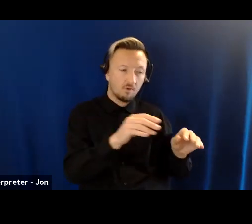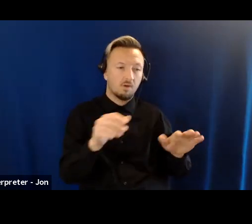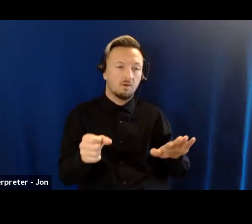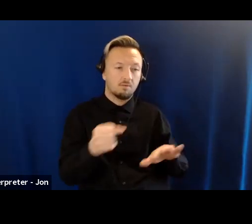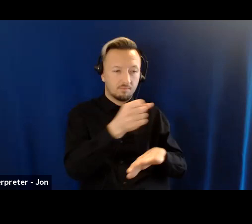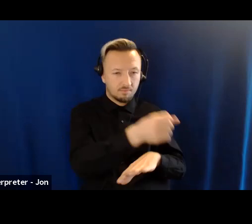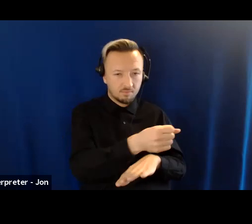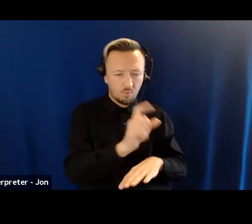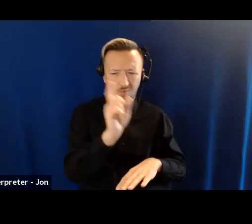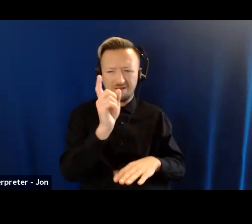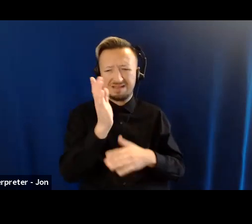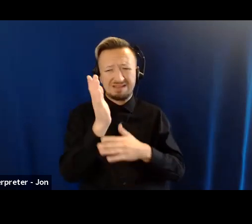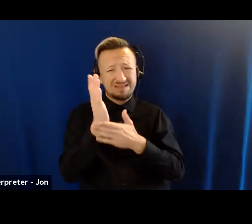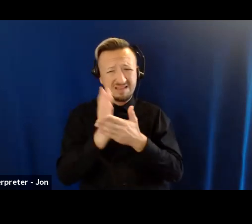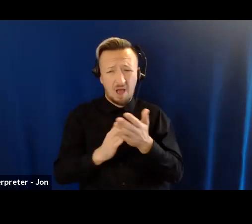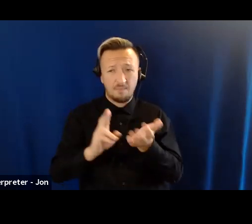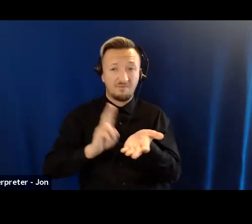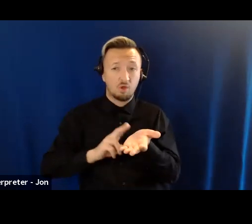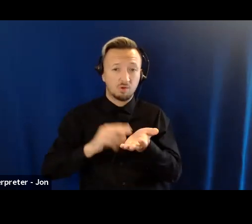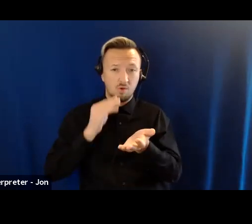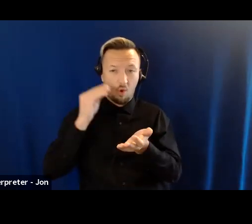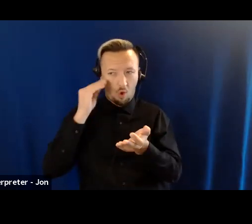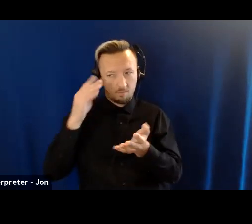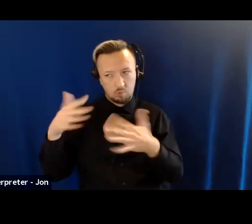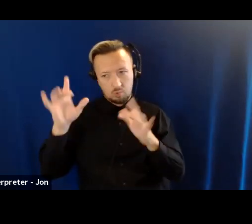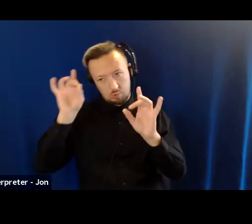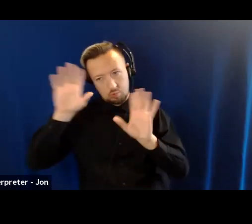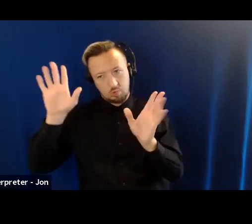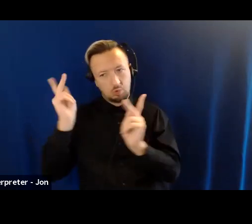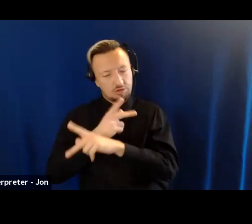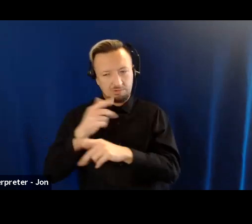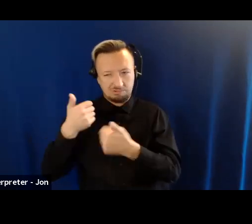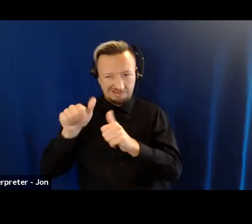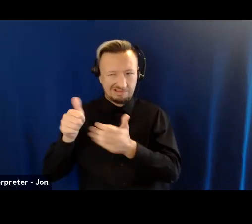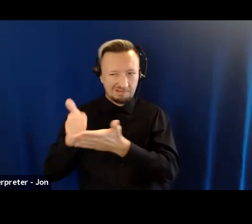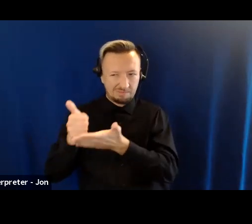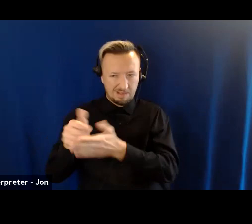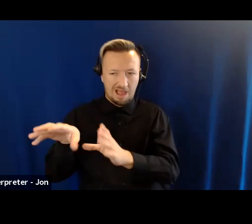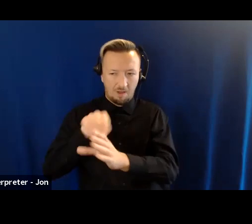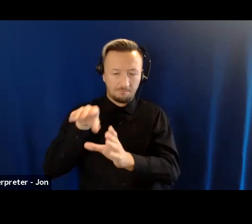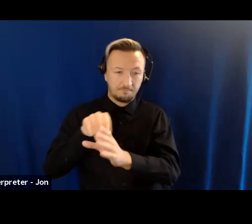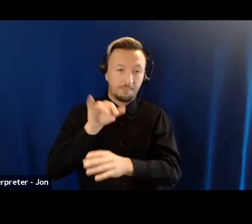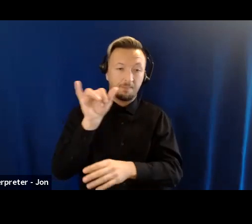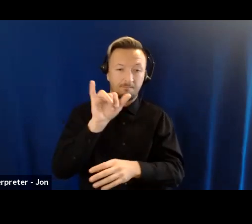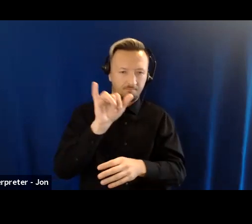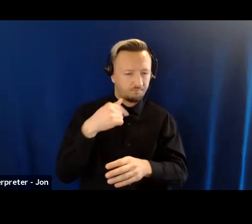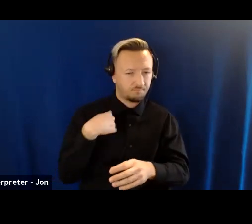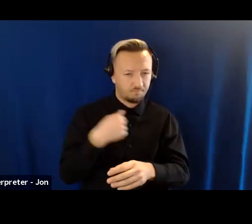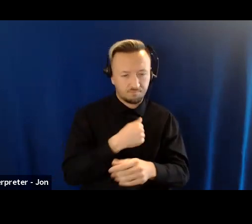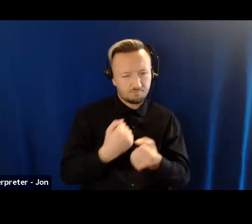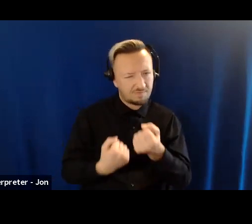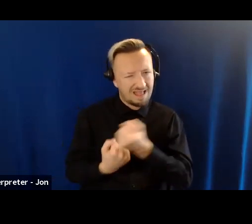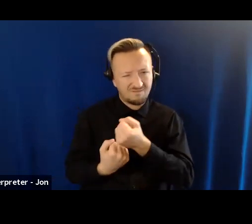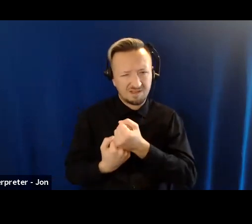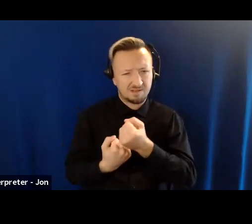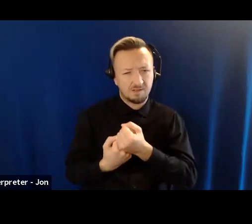in some of the worst nursing facilities in our area. We've also stayed true to advocacy, and I think that's